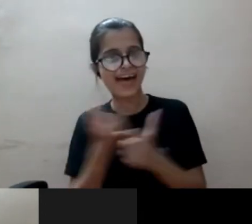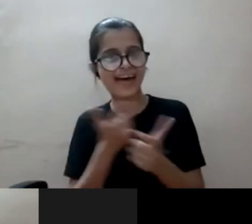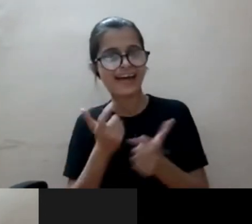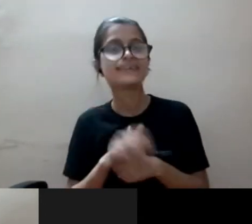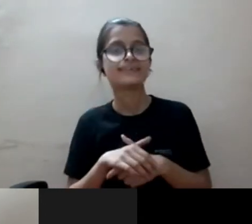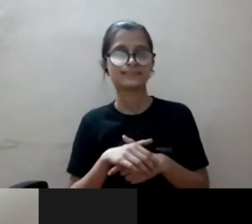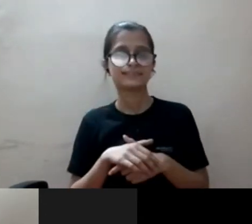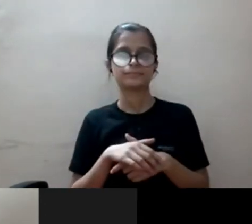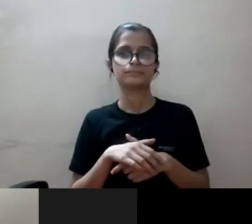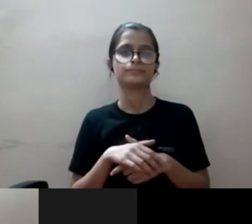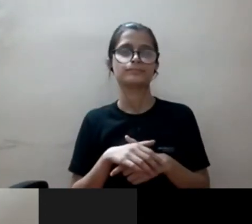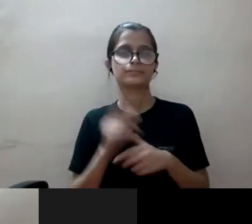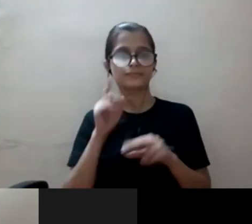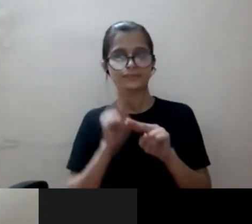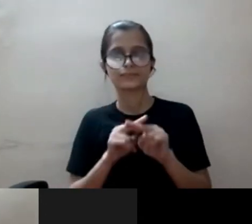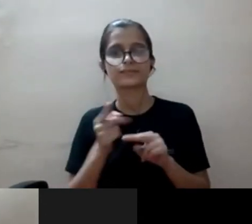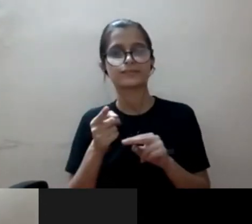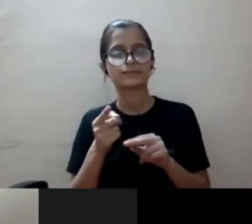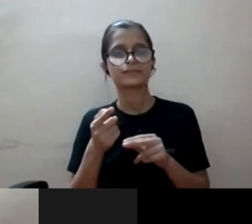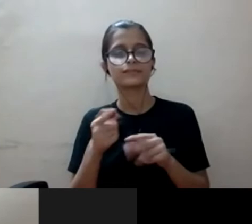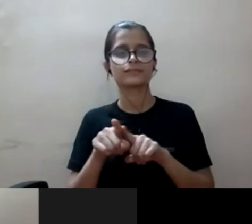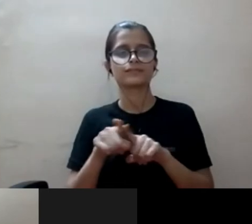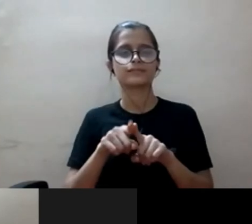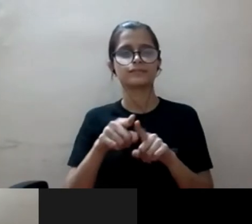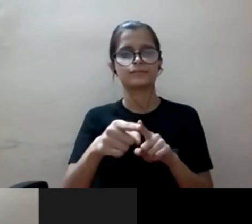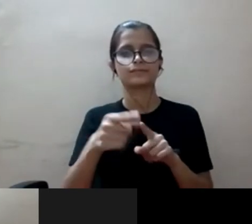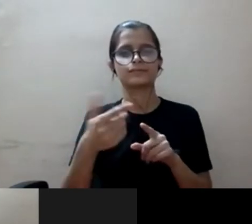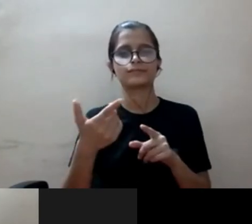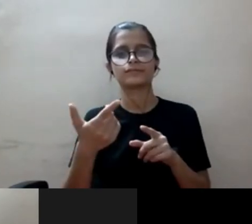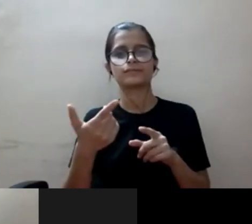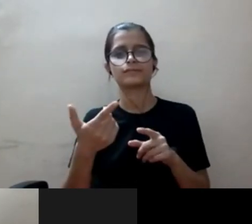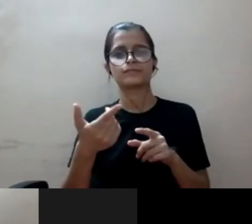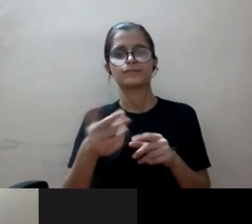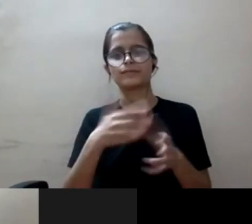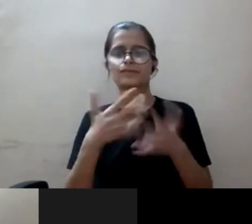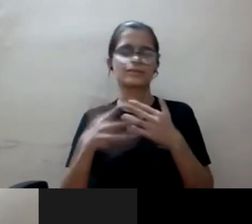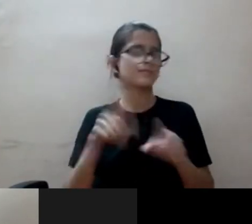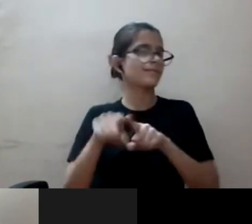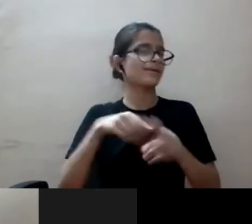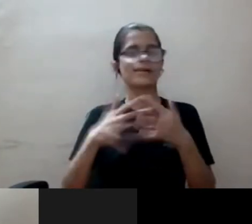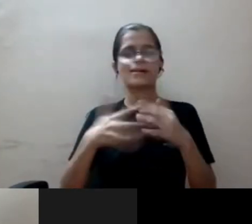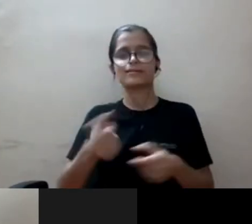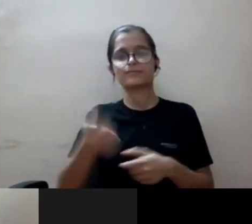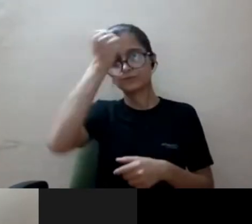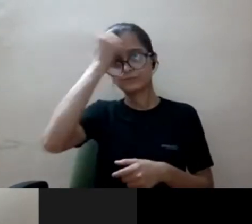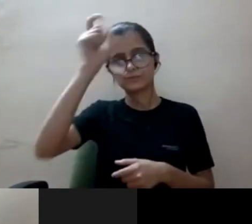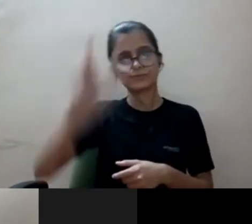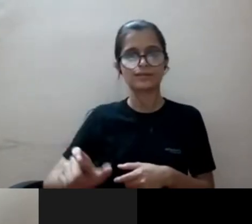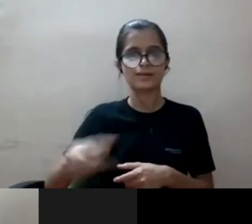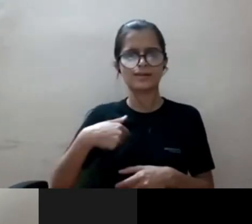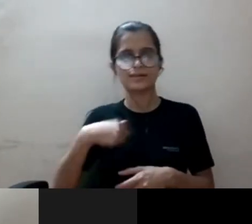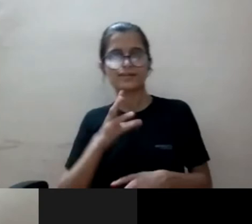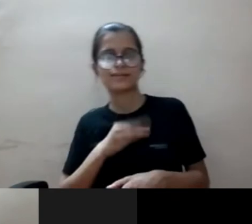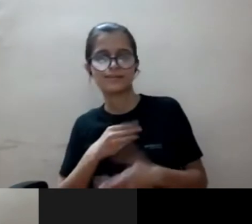Russia, you know, not only would you be an exquisitely stupid man, but you would probably have terrible